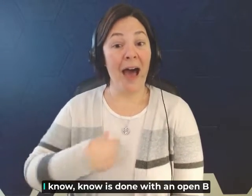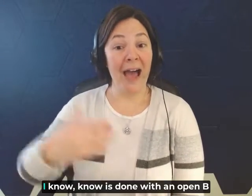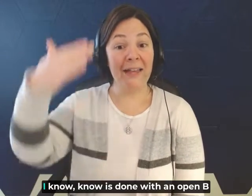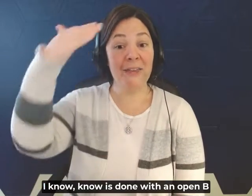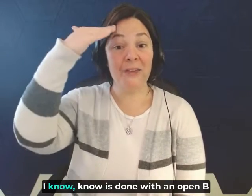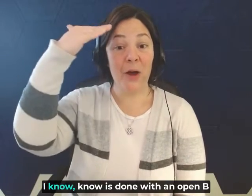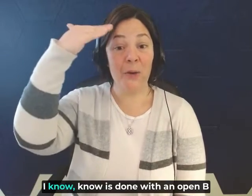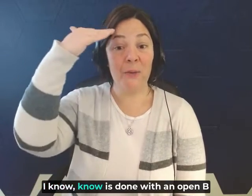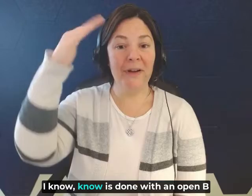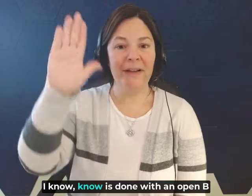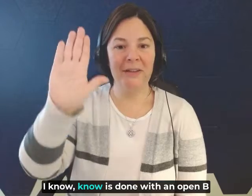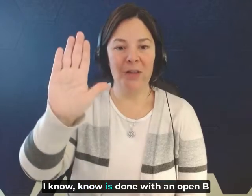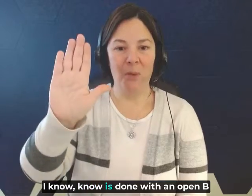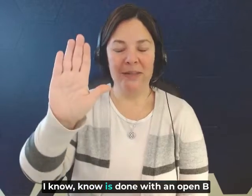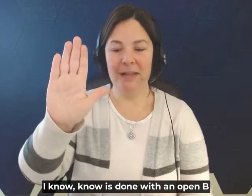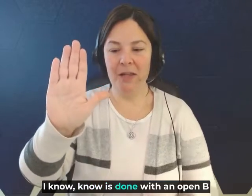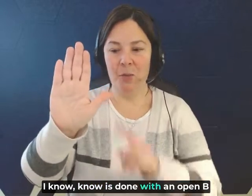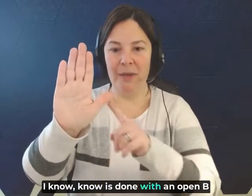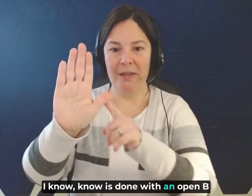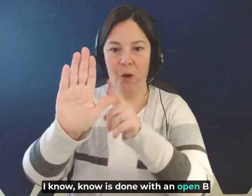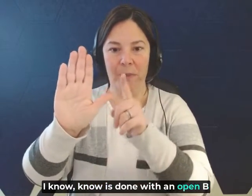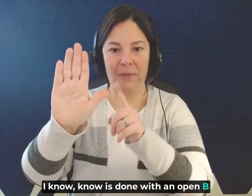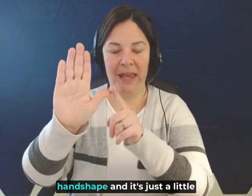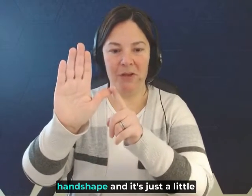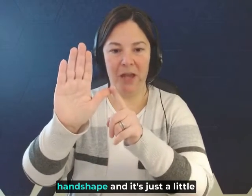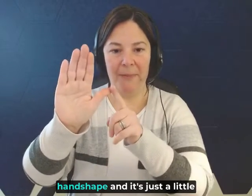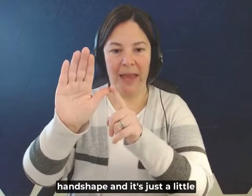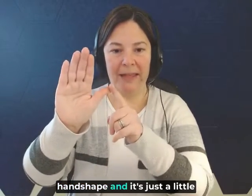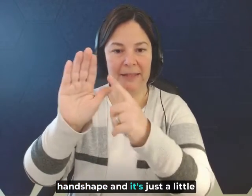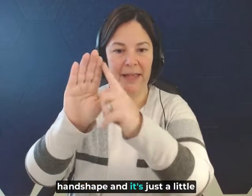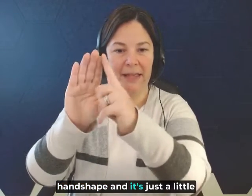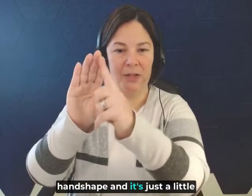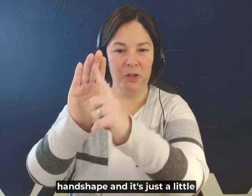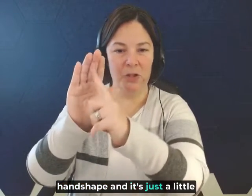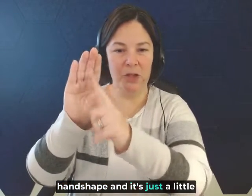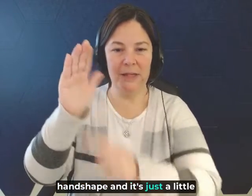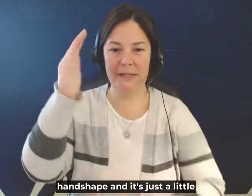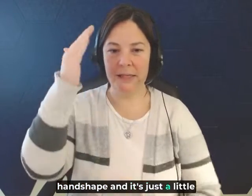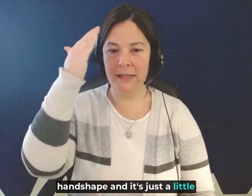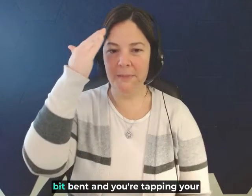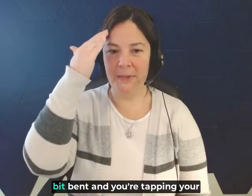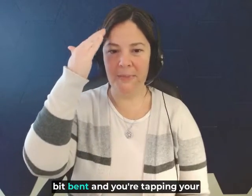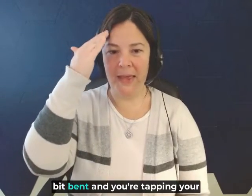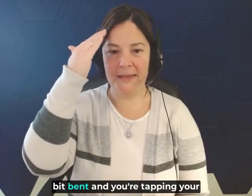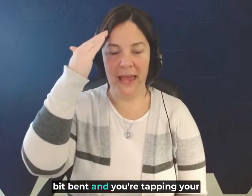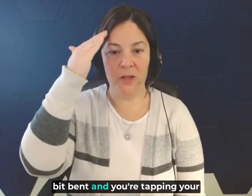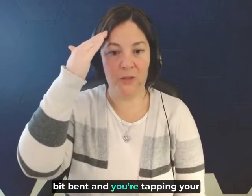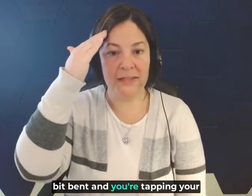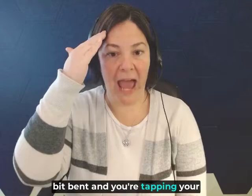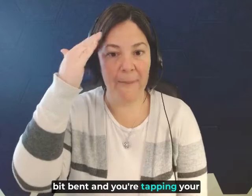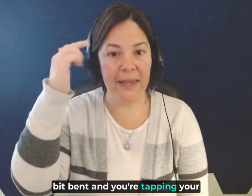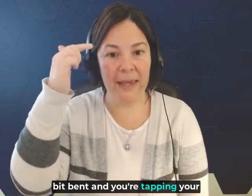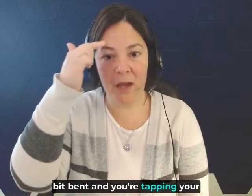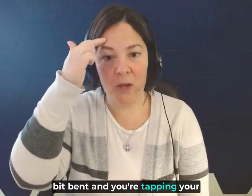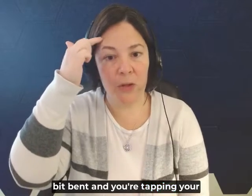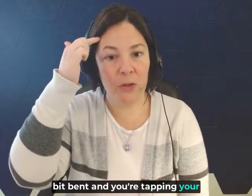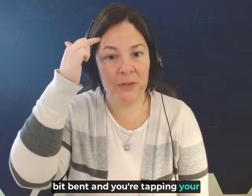I know. No is done with an open B hand shape and it's just a little bit bent and you're tapping your side